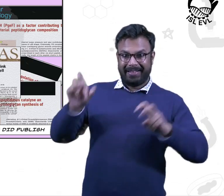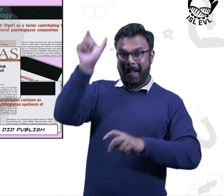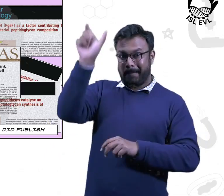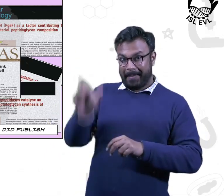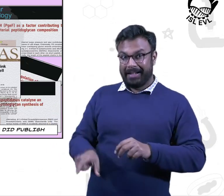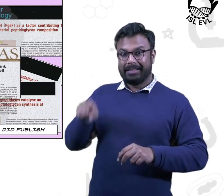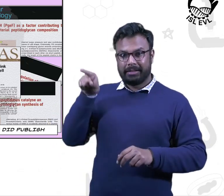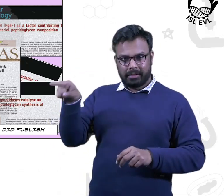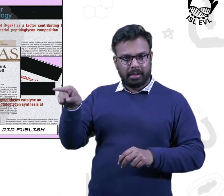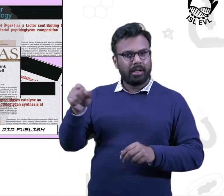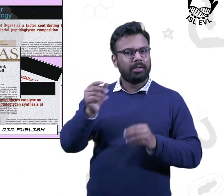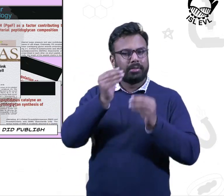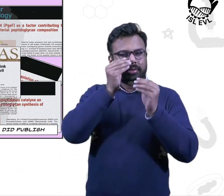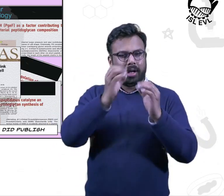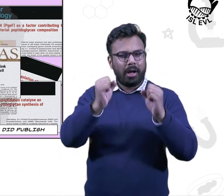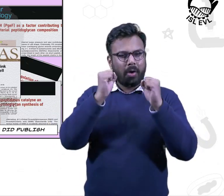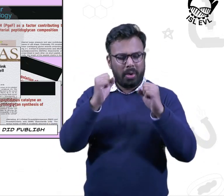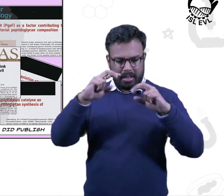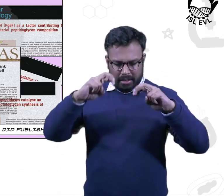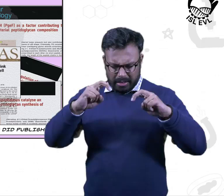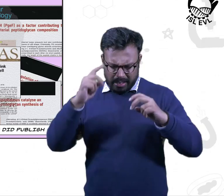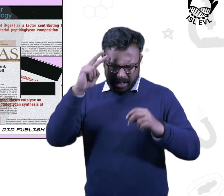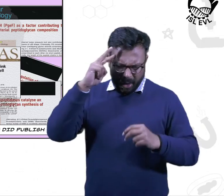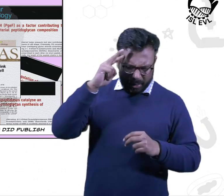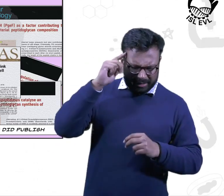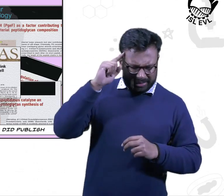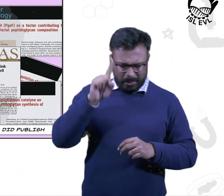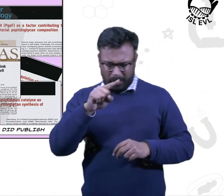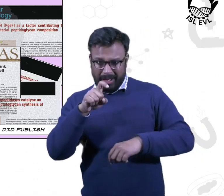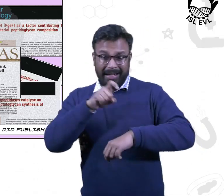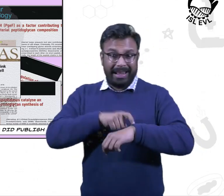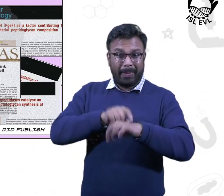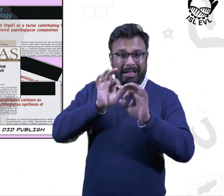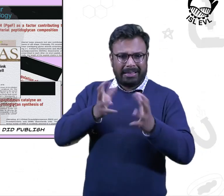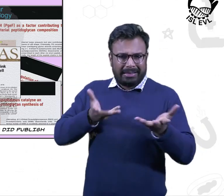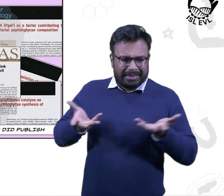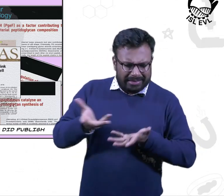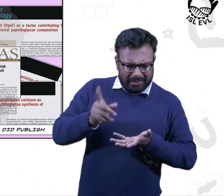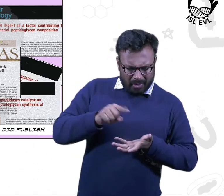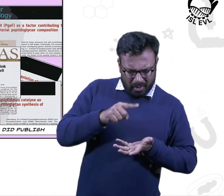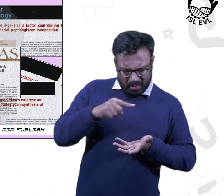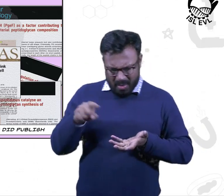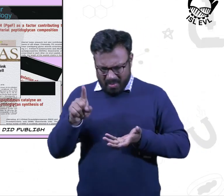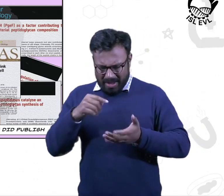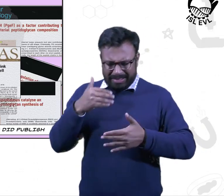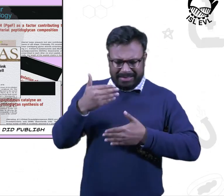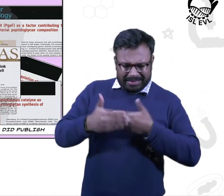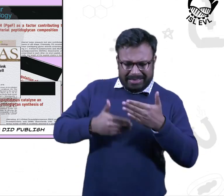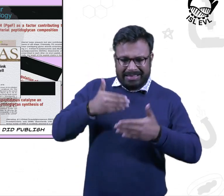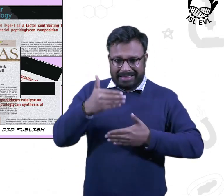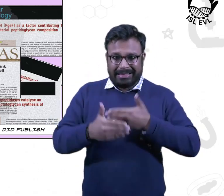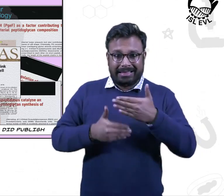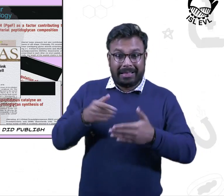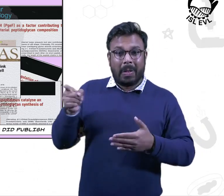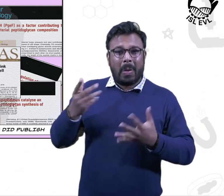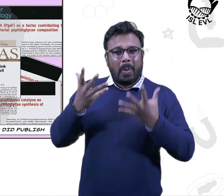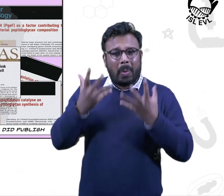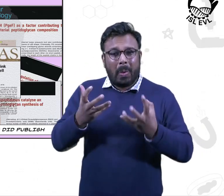in her earlier days, Dr. Manjula had only wanted to survive the tough competition of